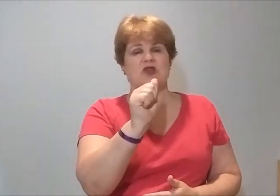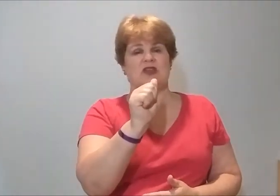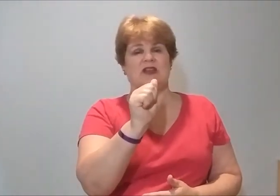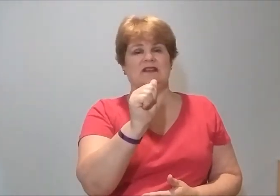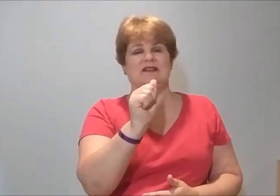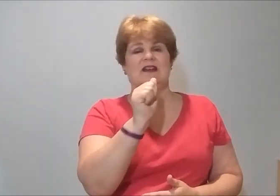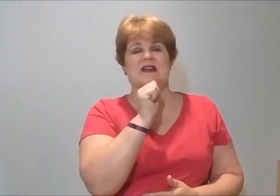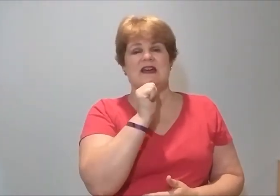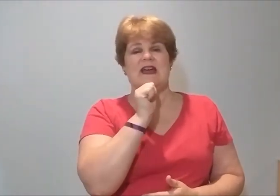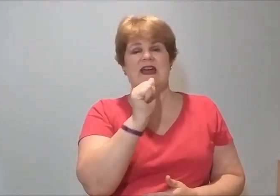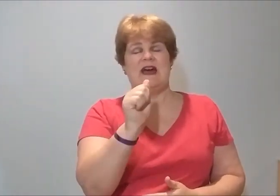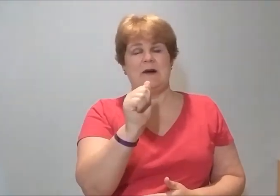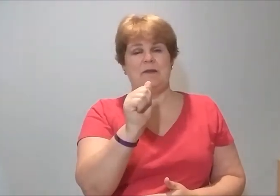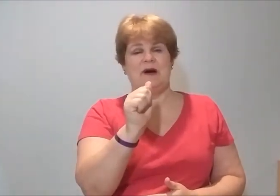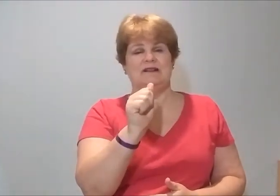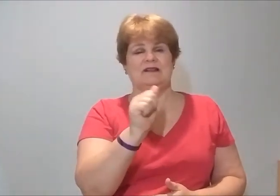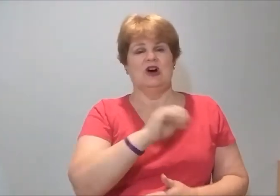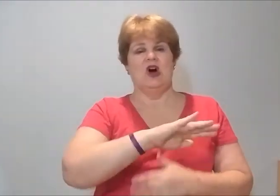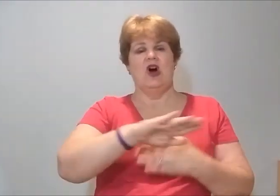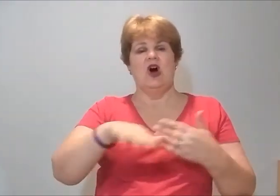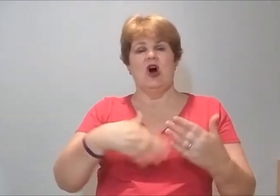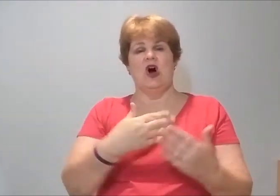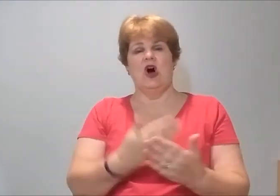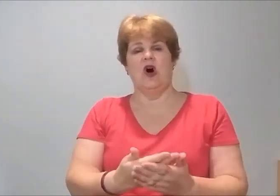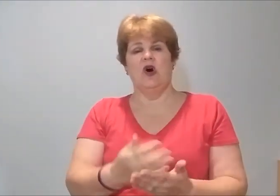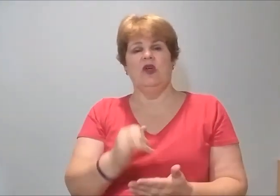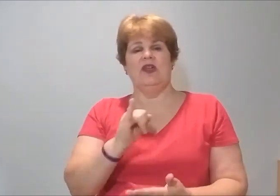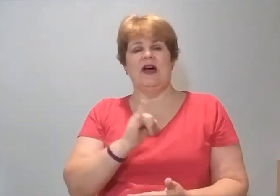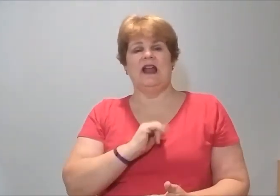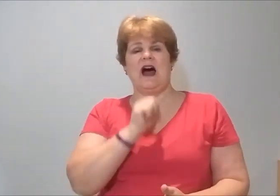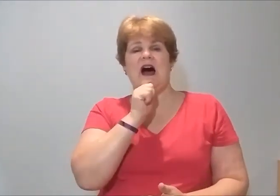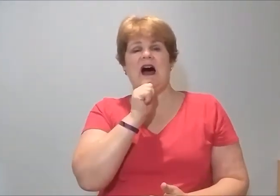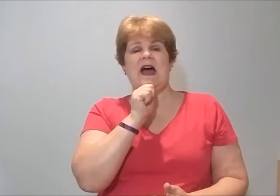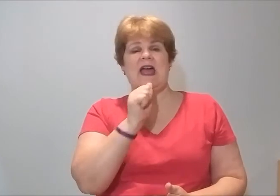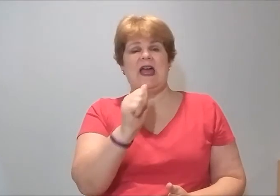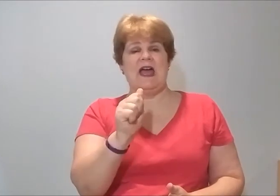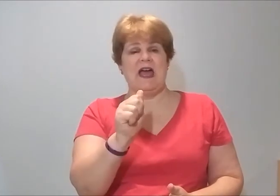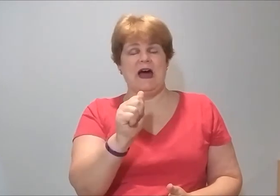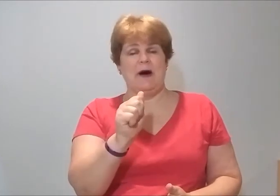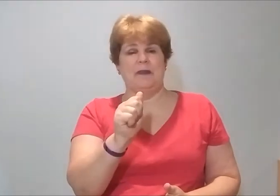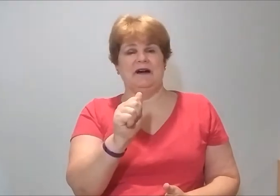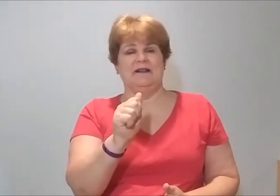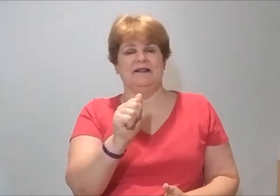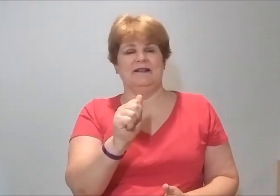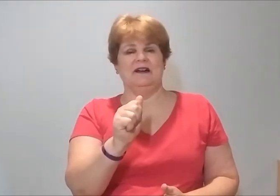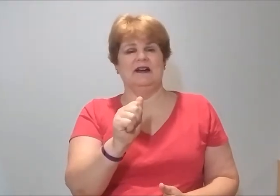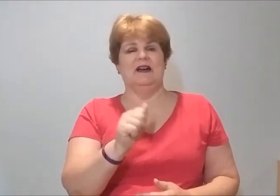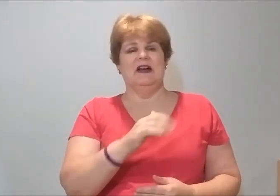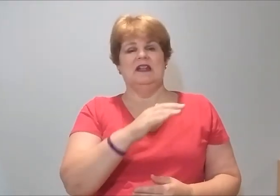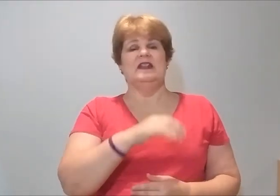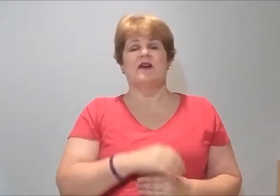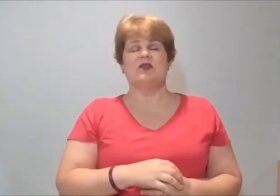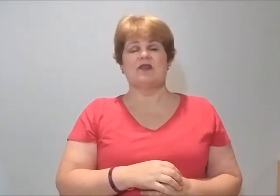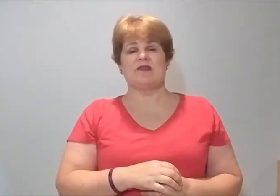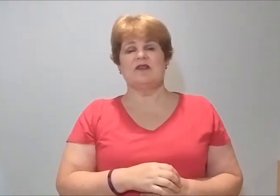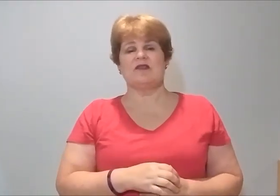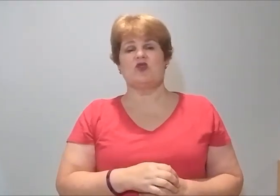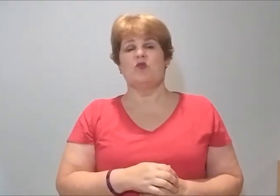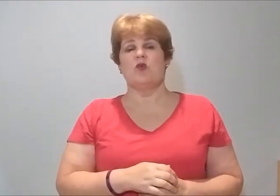chin. Am. All that I am. Never cease to